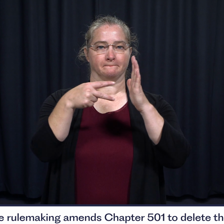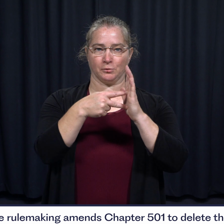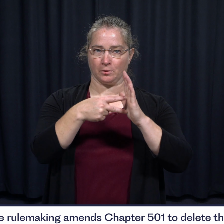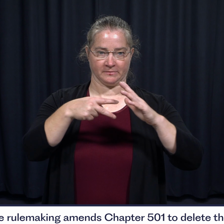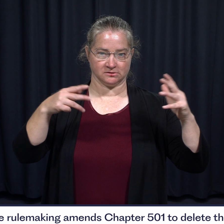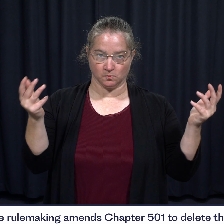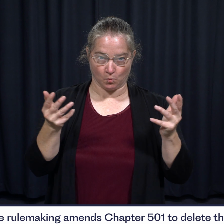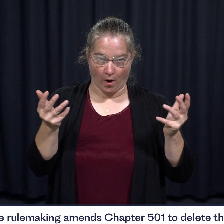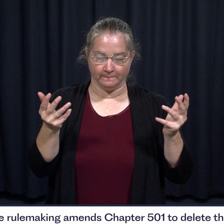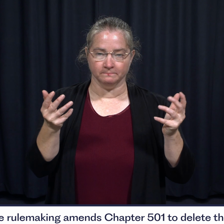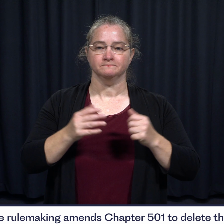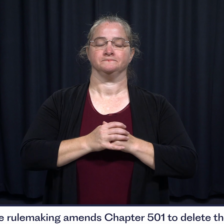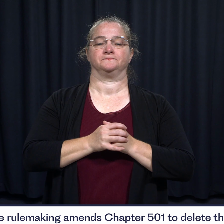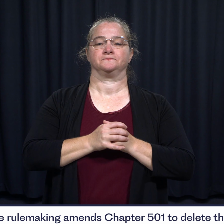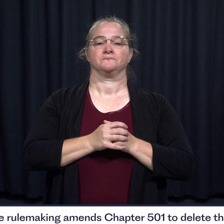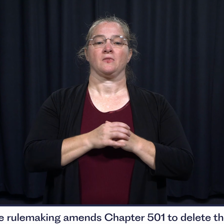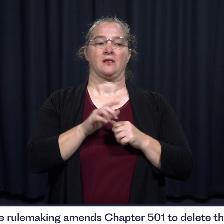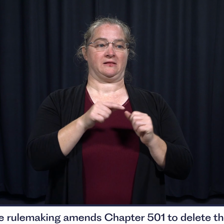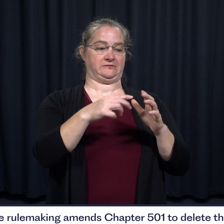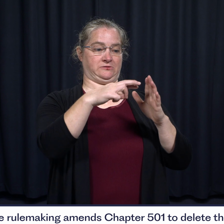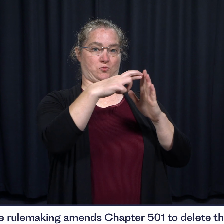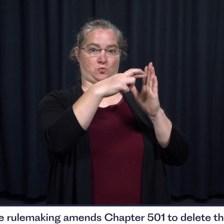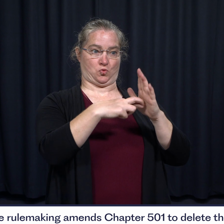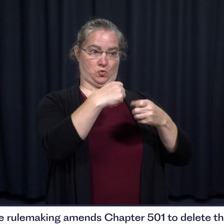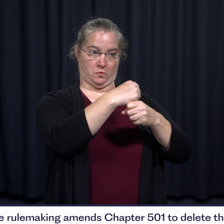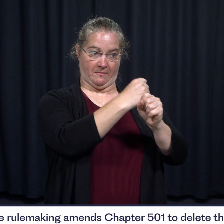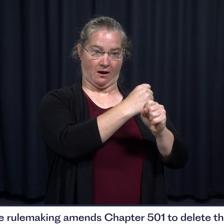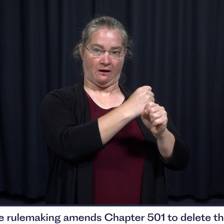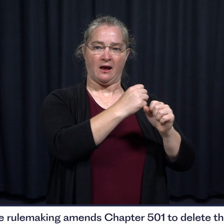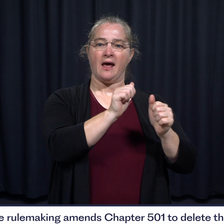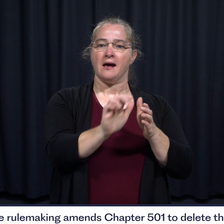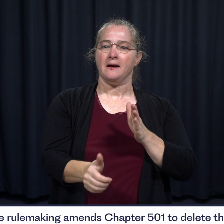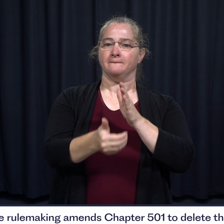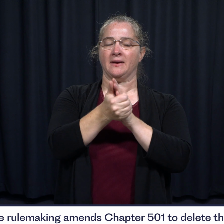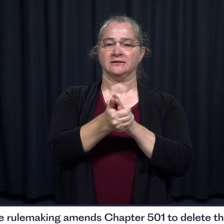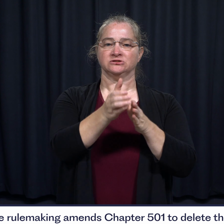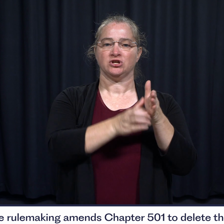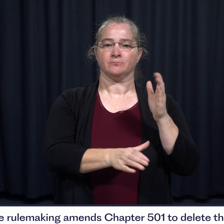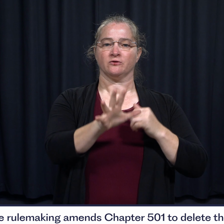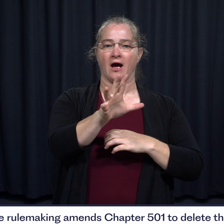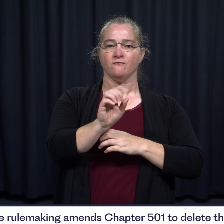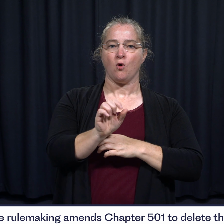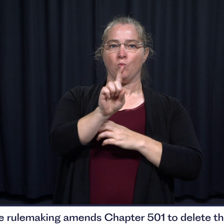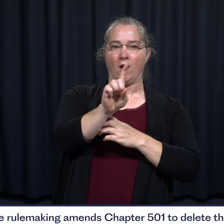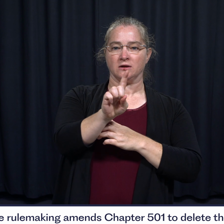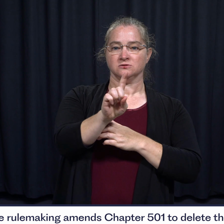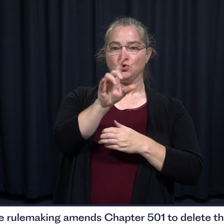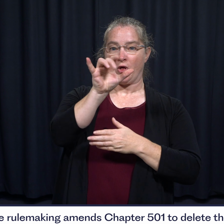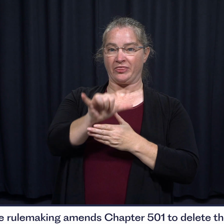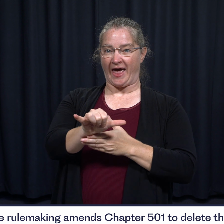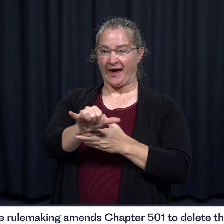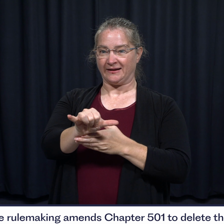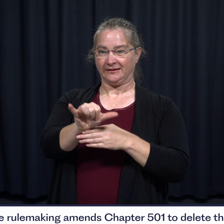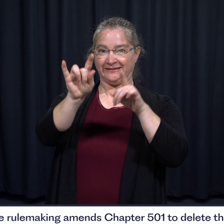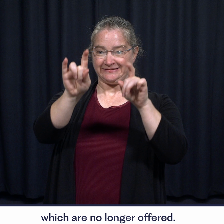The rulemaking amends Chapter 501 to delete the identified examinations that test knowledge and proficiency, which